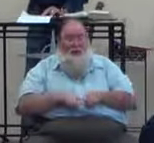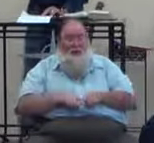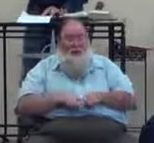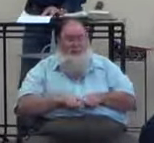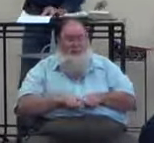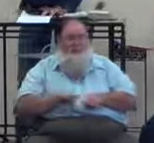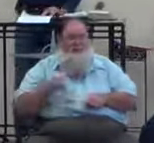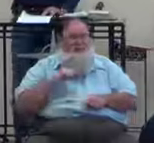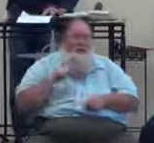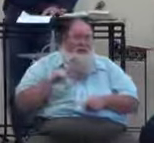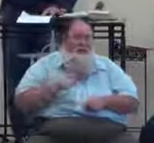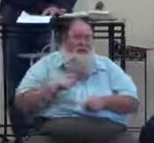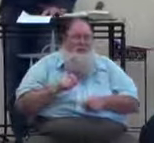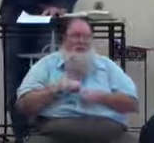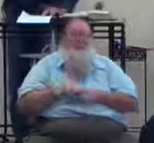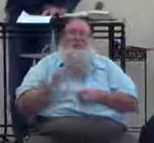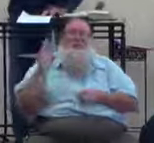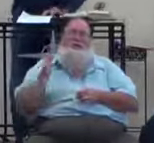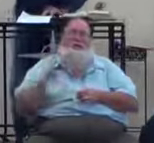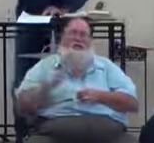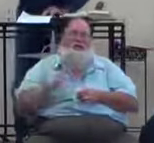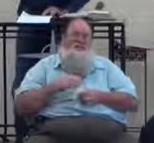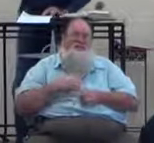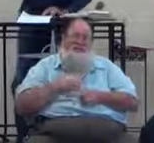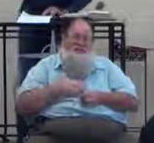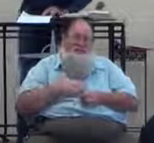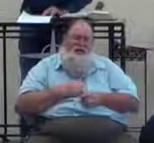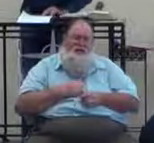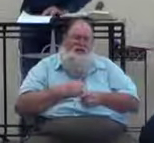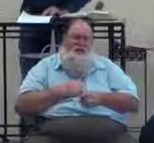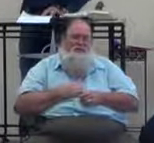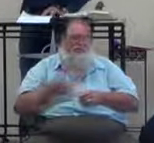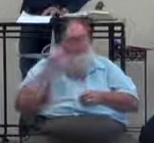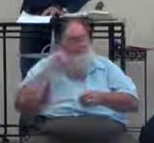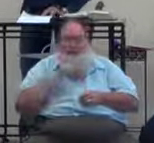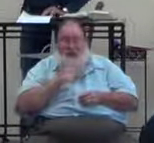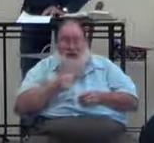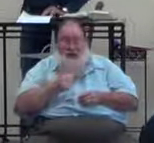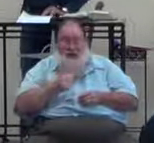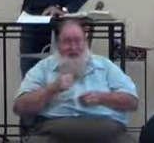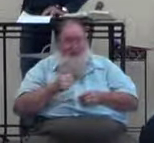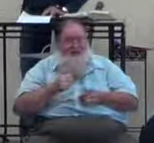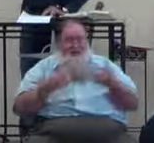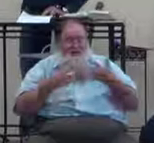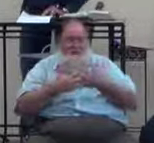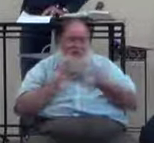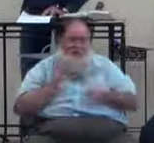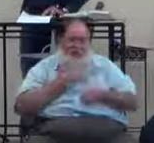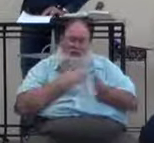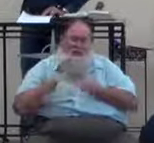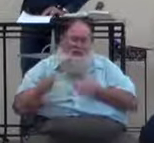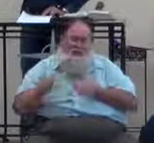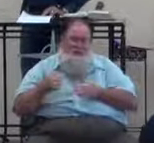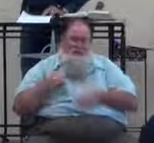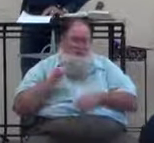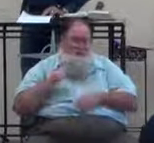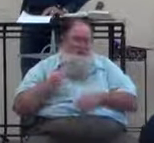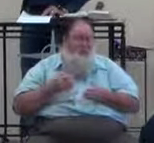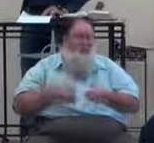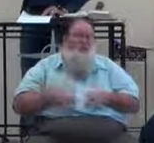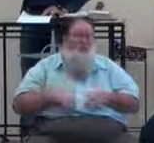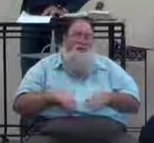If it doesn't fit our plans, and we might have to give a lot, we don't want to do it. It's just our nature,